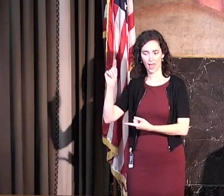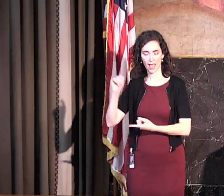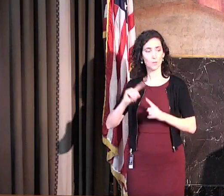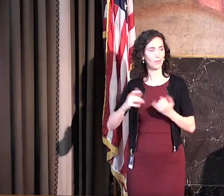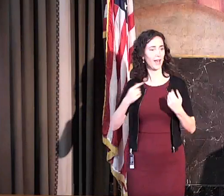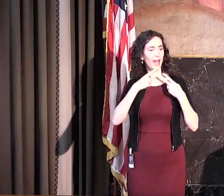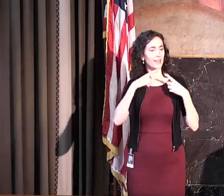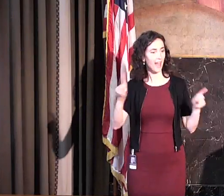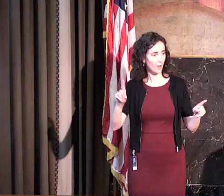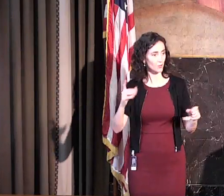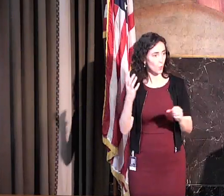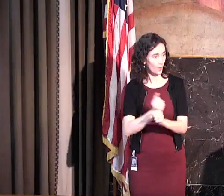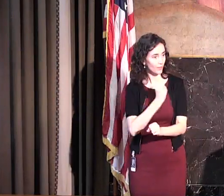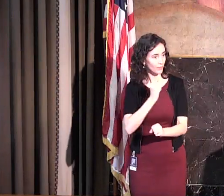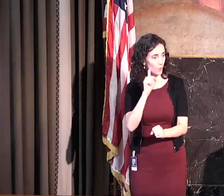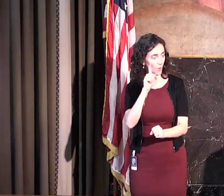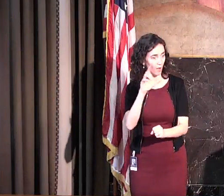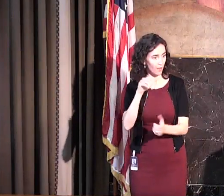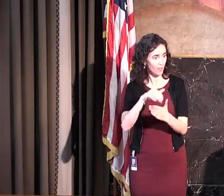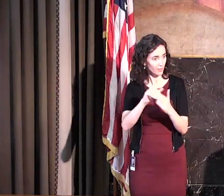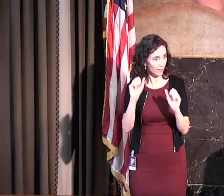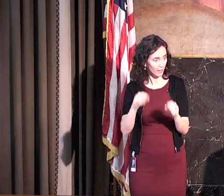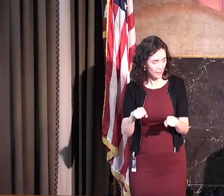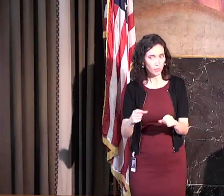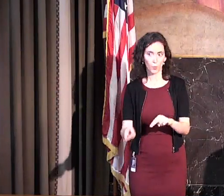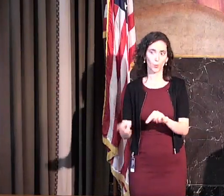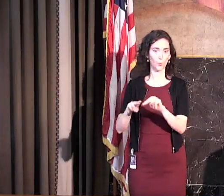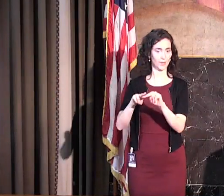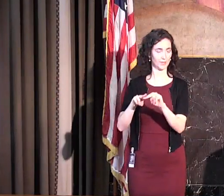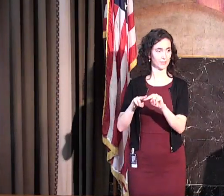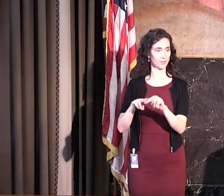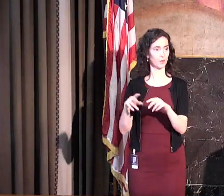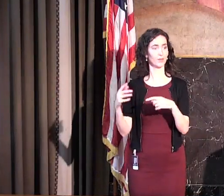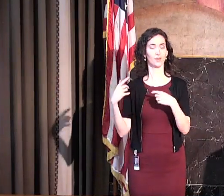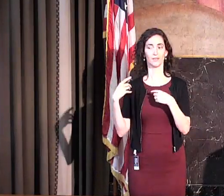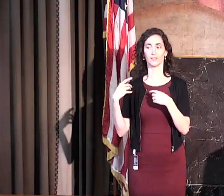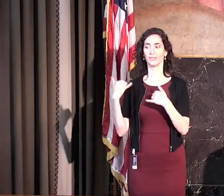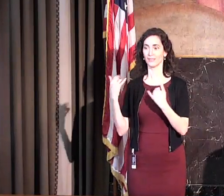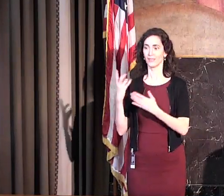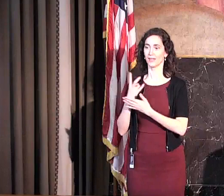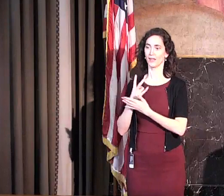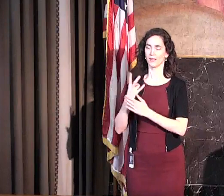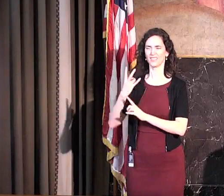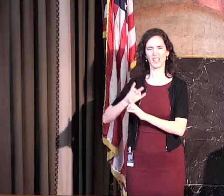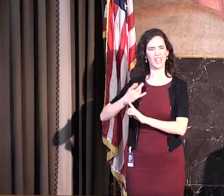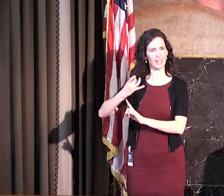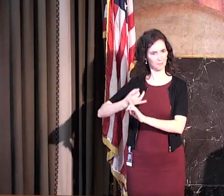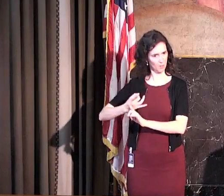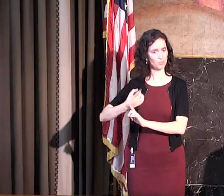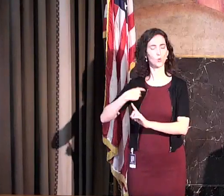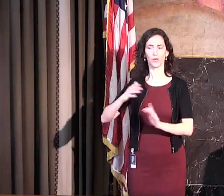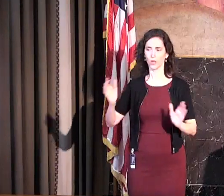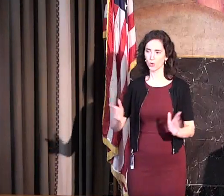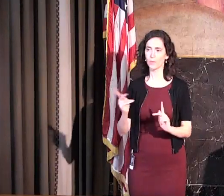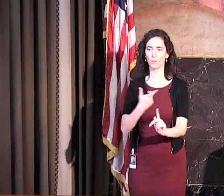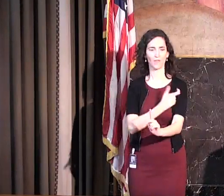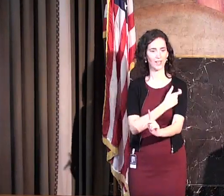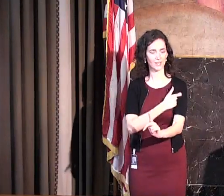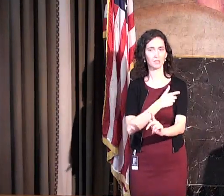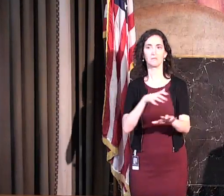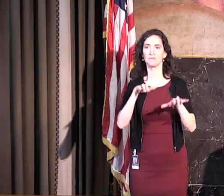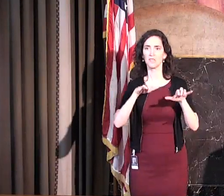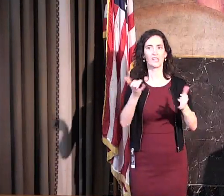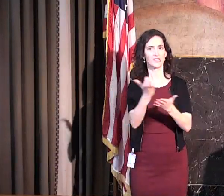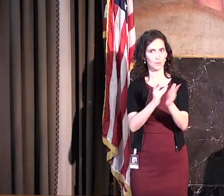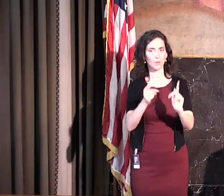every day, now we're 7-8 months into the vaccine campaign, get vaccinated. So there are people out there, and I think there's a lot